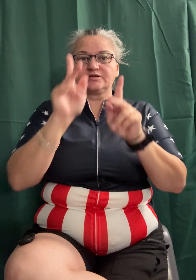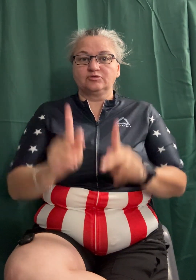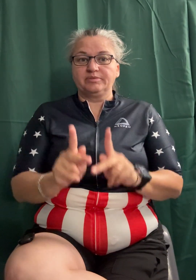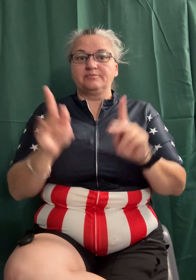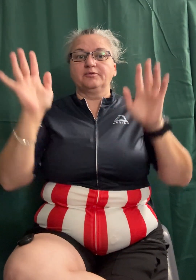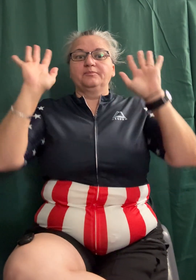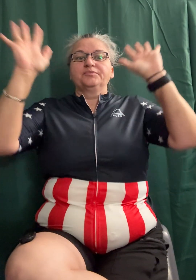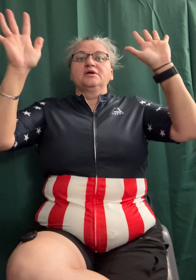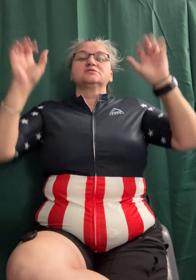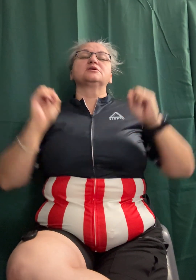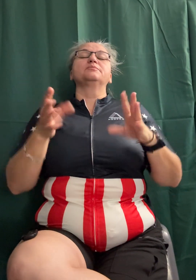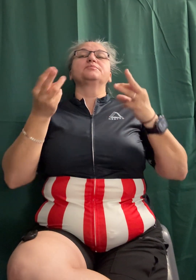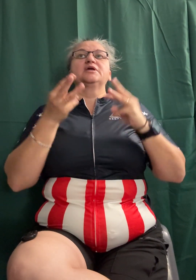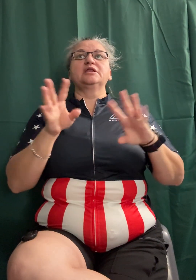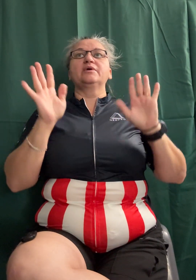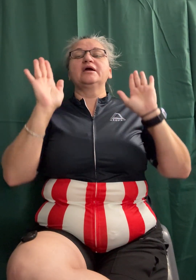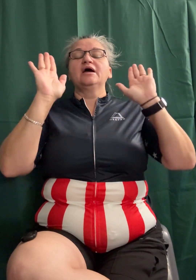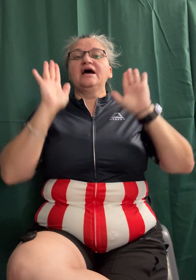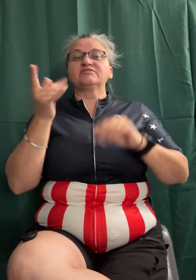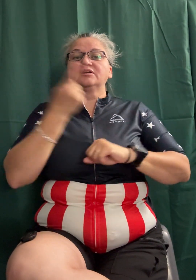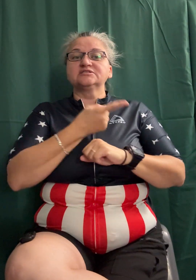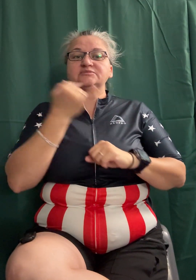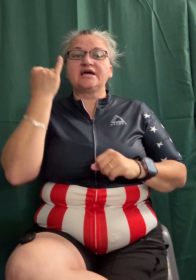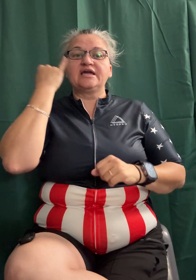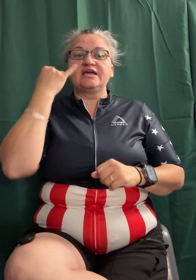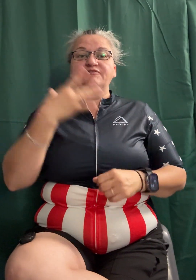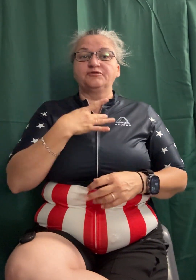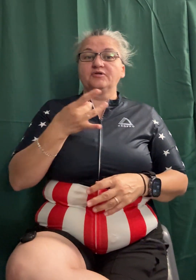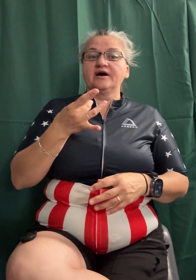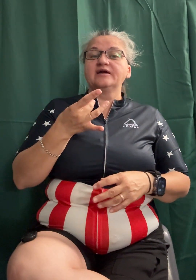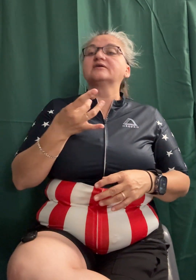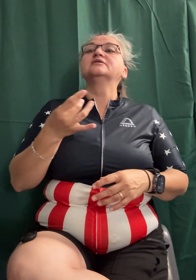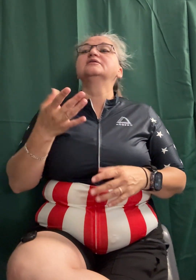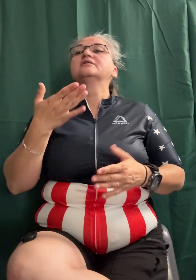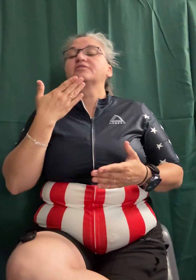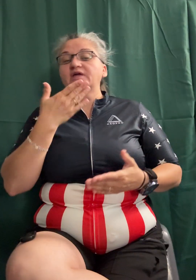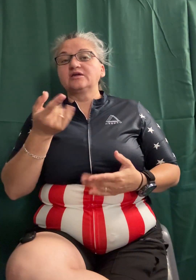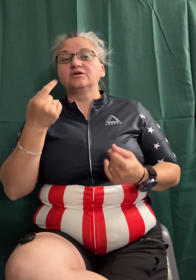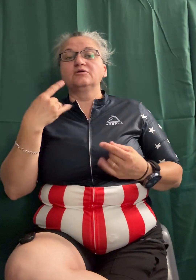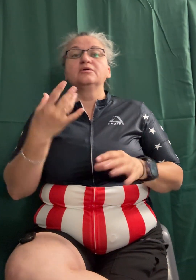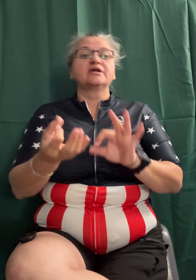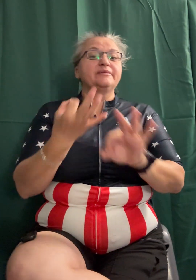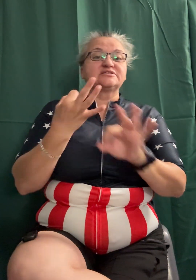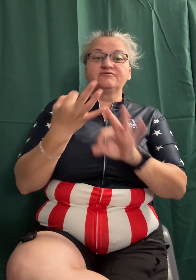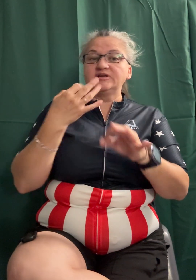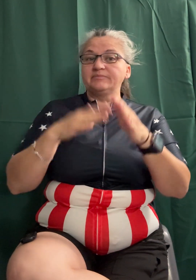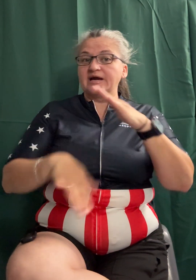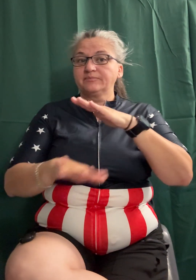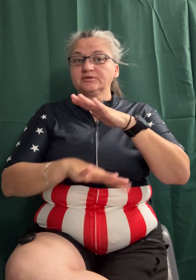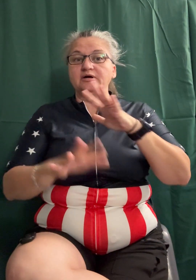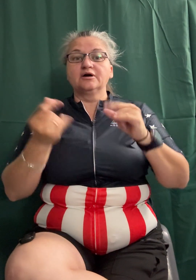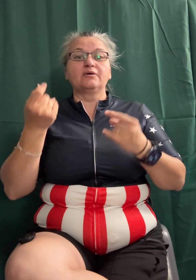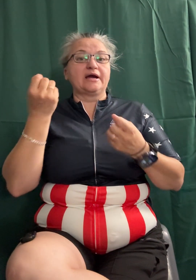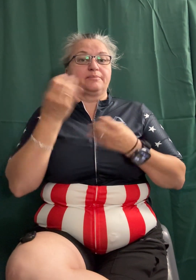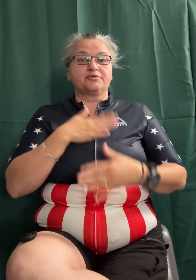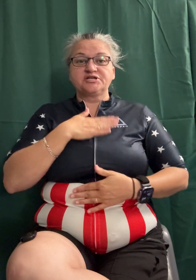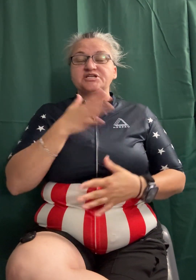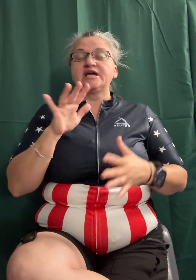on people. So anyway, have an awesome day. If you like, thank you. Give me some feedback below. I appreciate